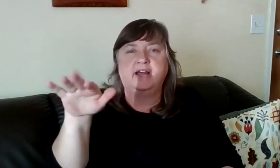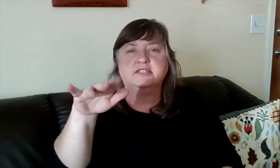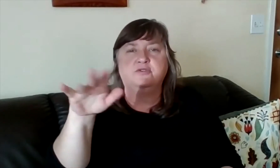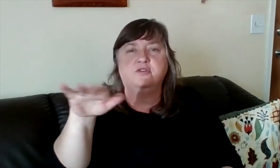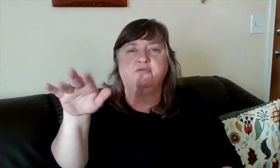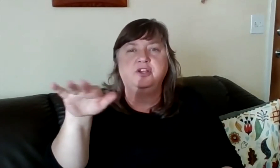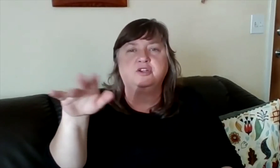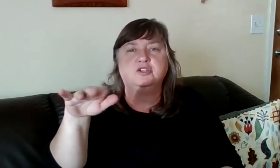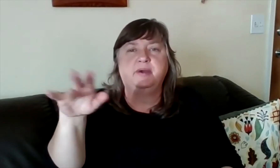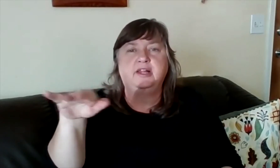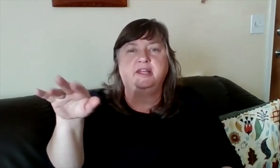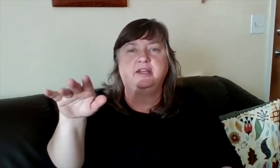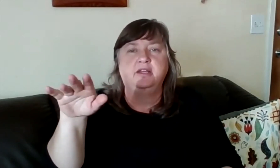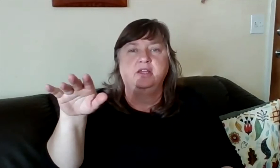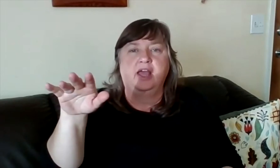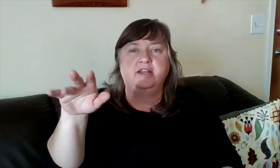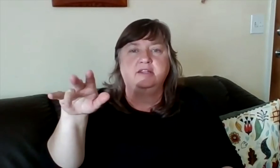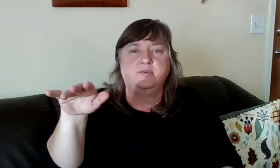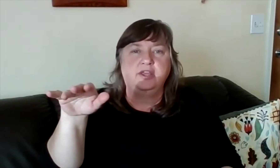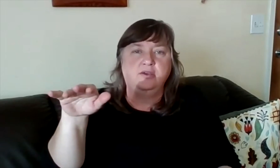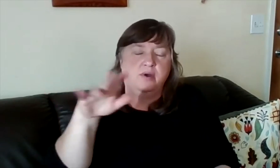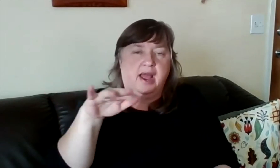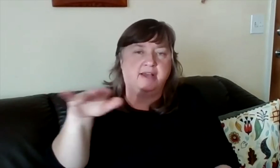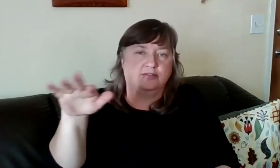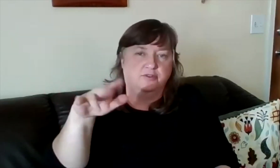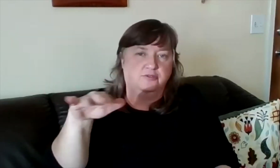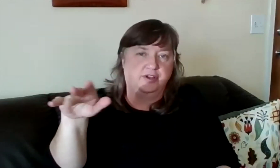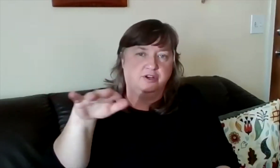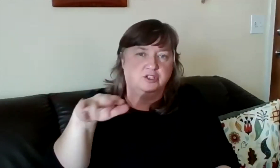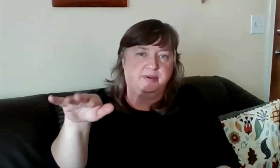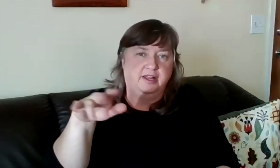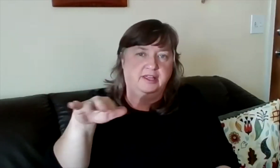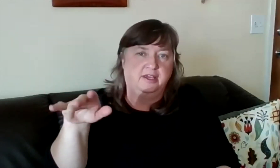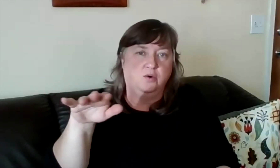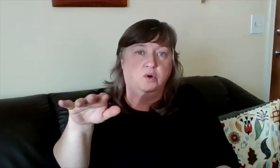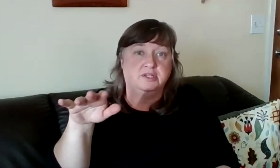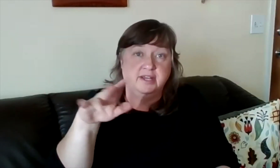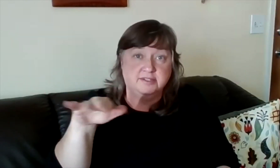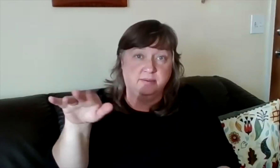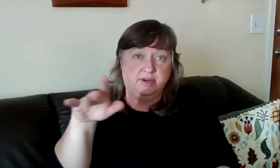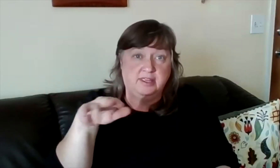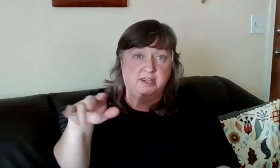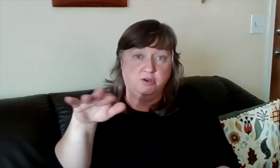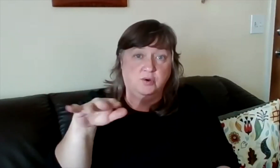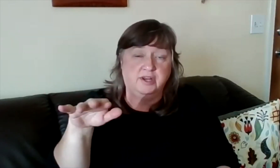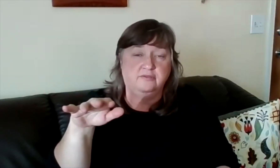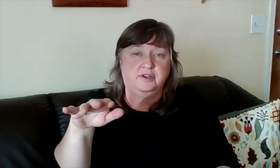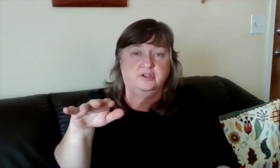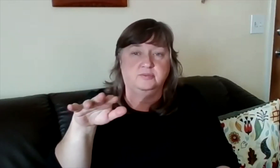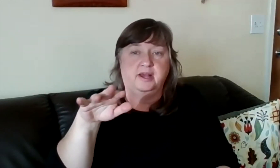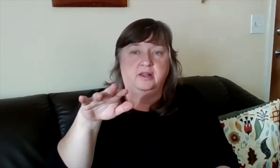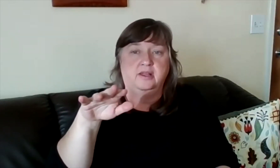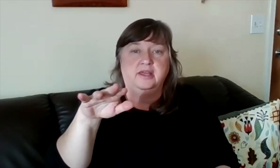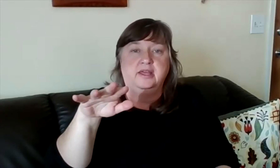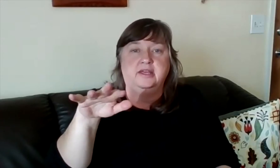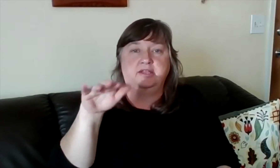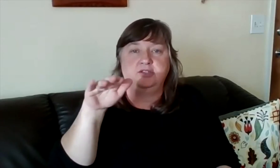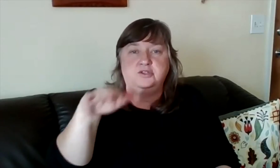for a finger spelling. And the way you ask for a finger spelling or tell somebody that you're going to finger spell is you